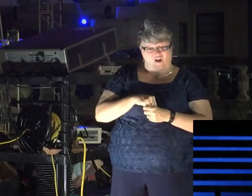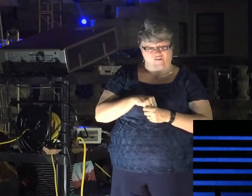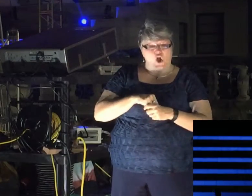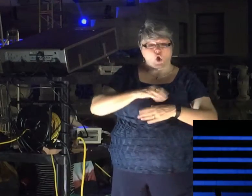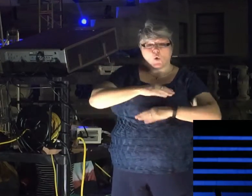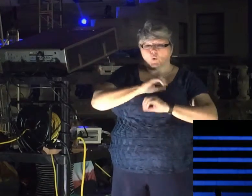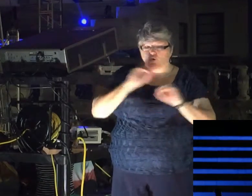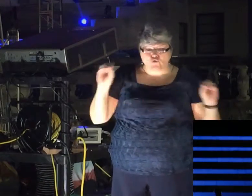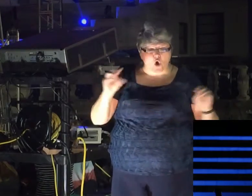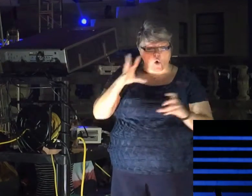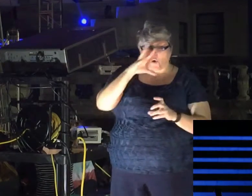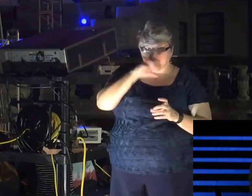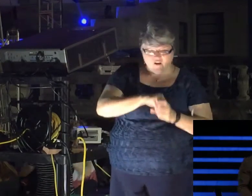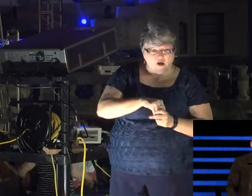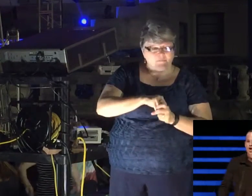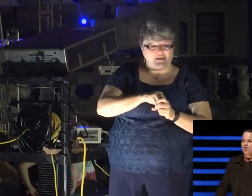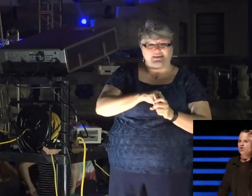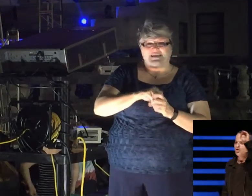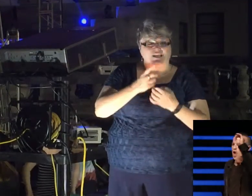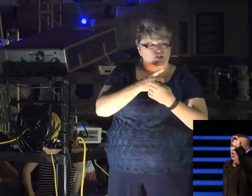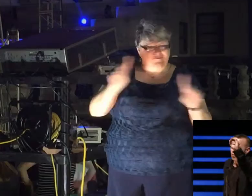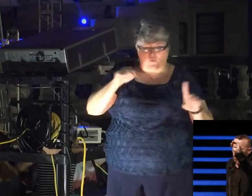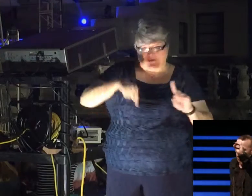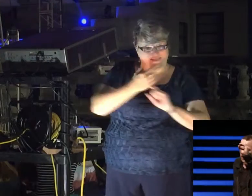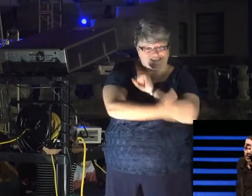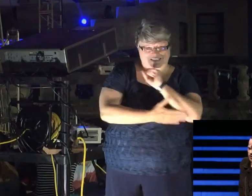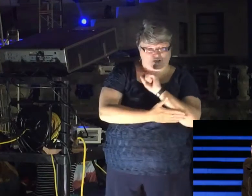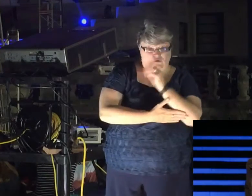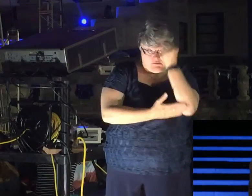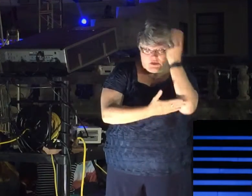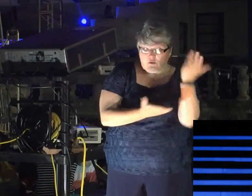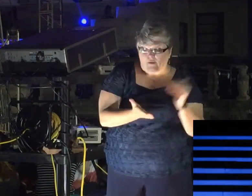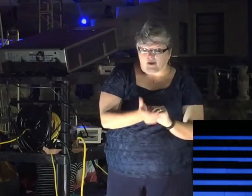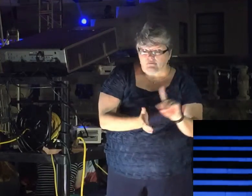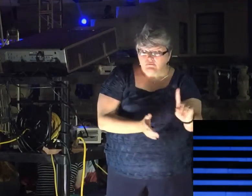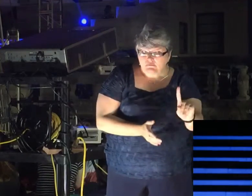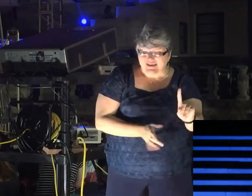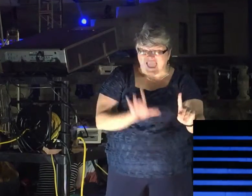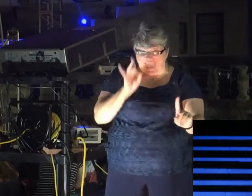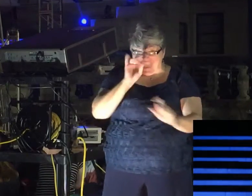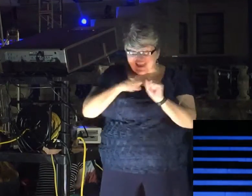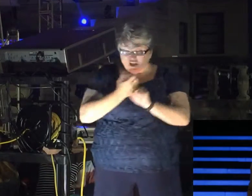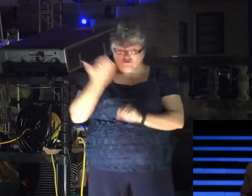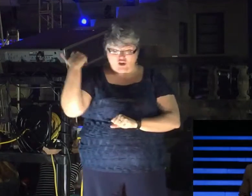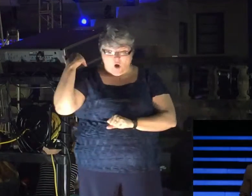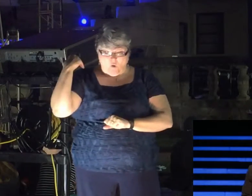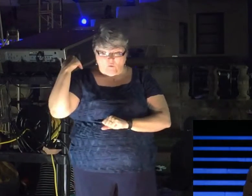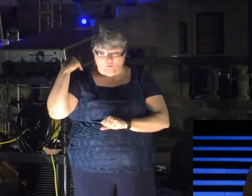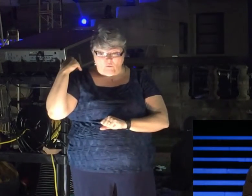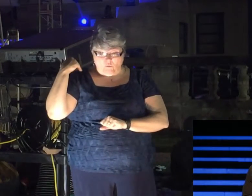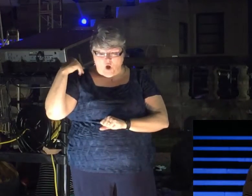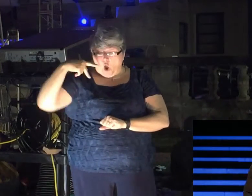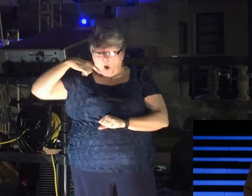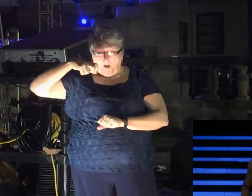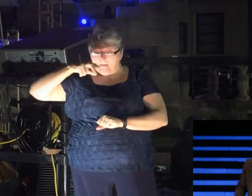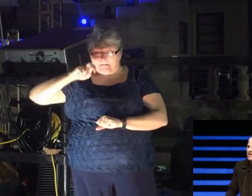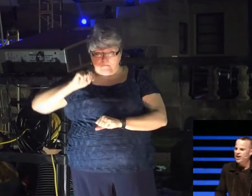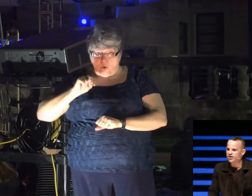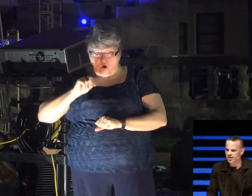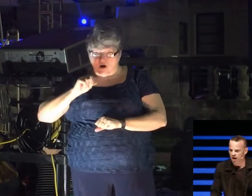pornography played no role in divorce in this country. Let me say that again. 8 years